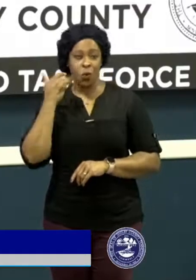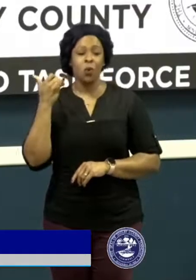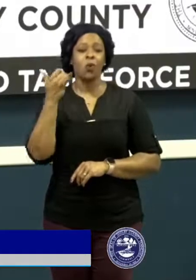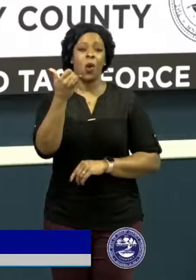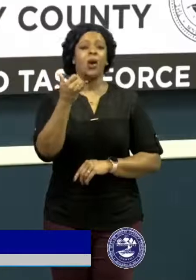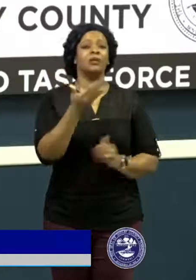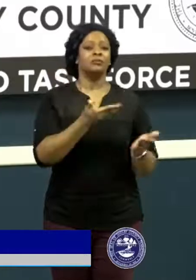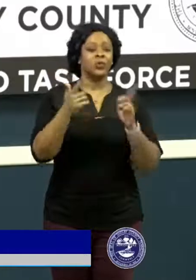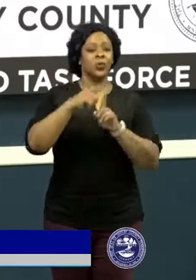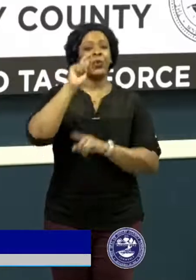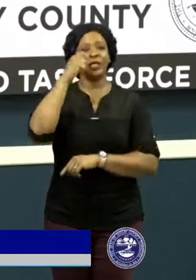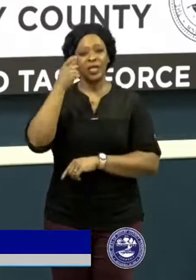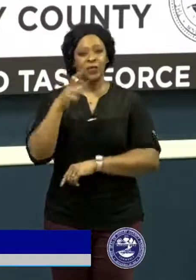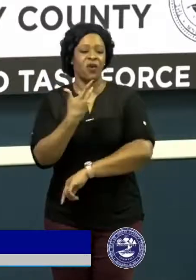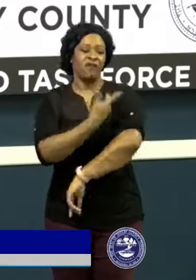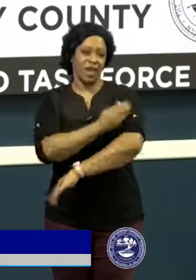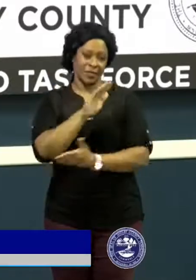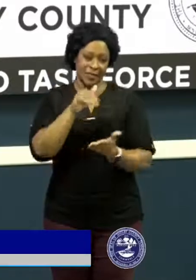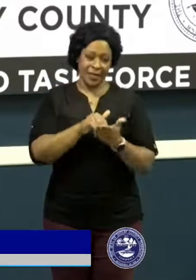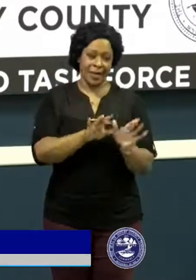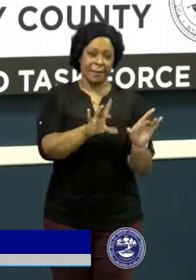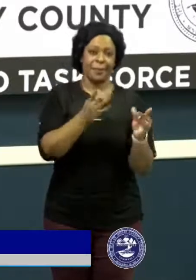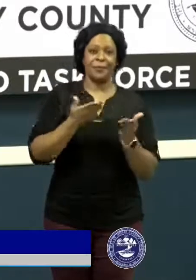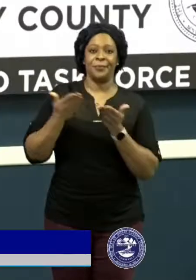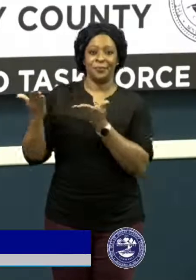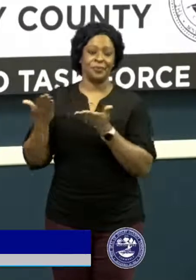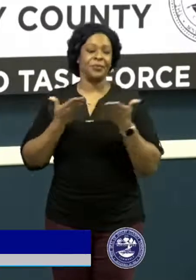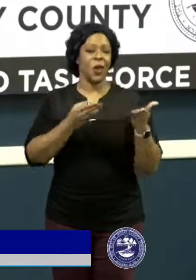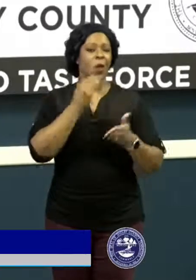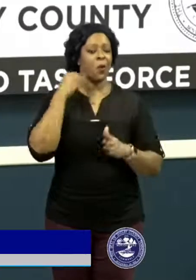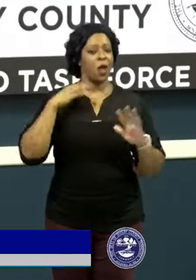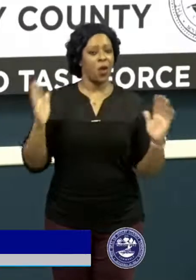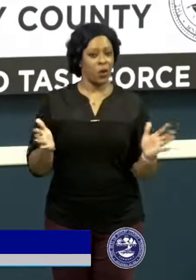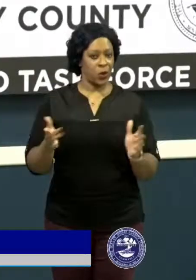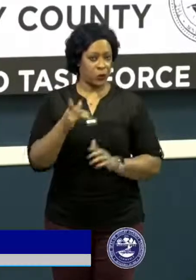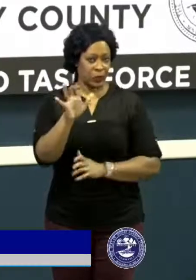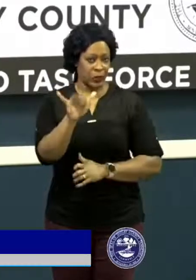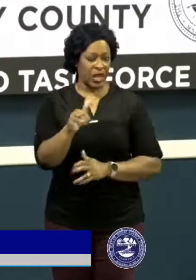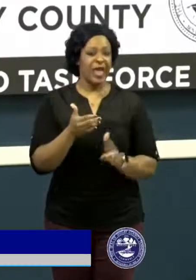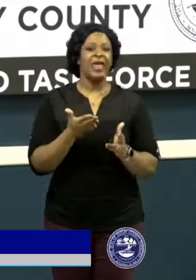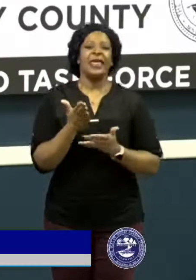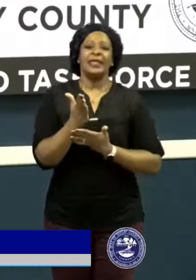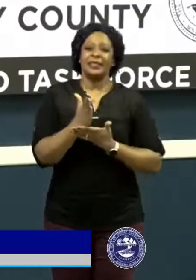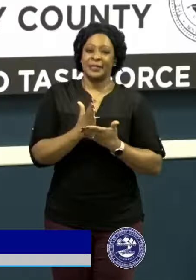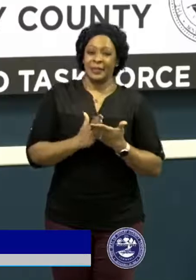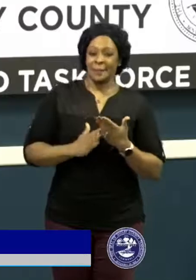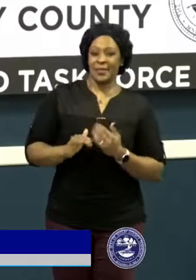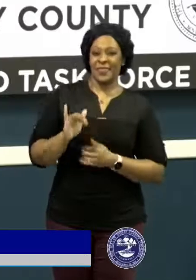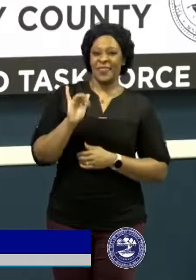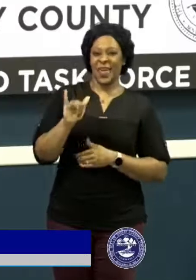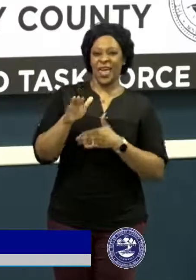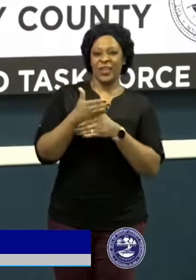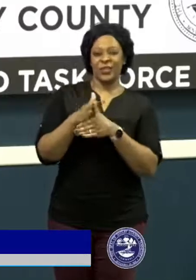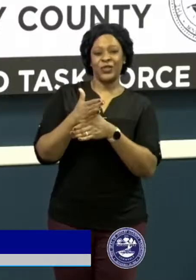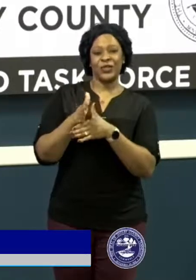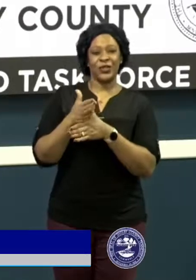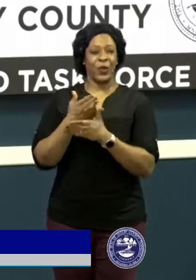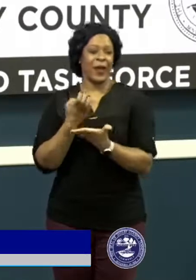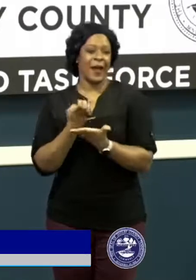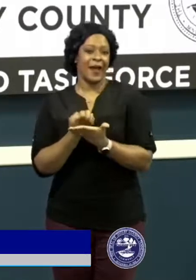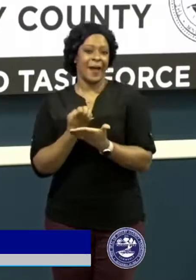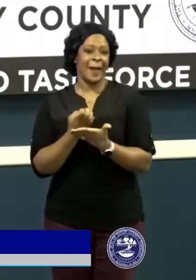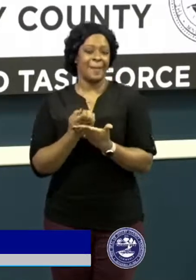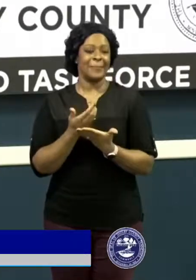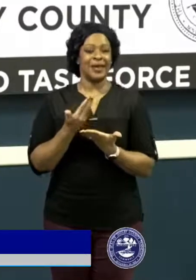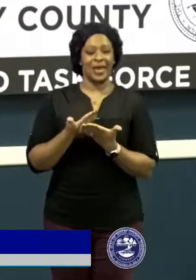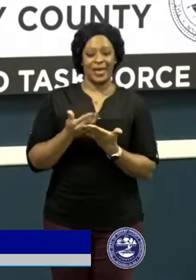testing site or a vaccination site, and I would encourage people to do that. That's through some of the shared economy assets